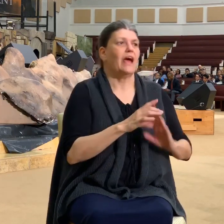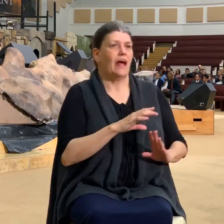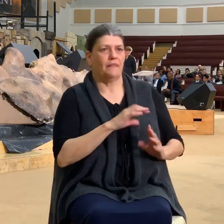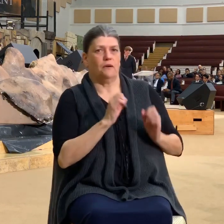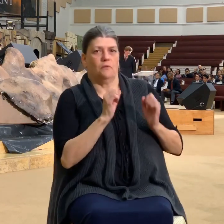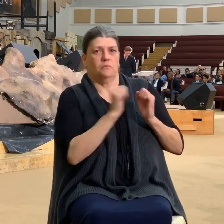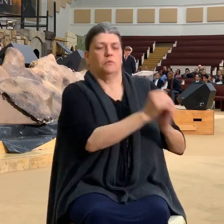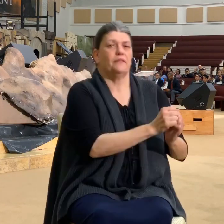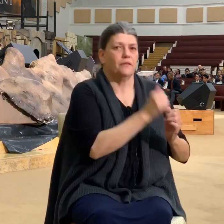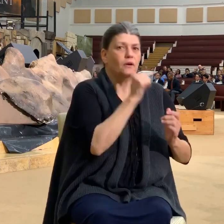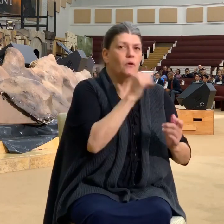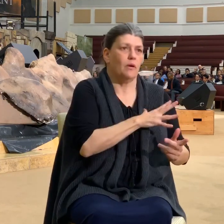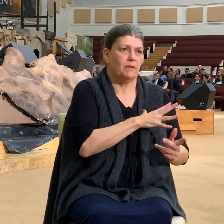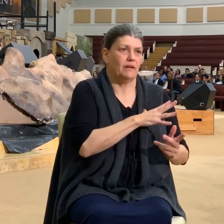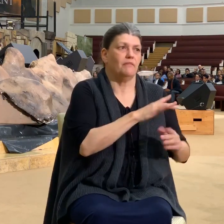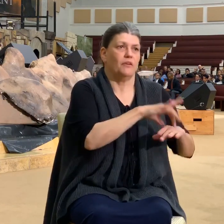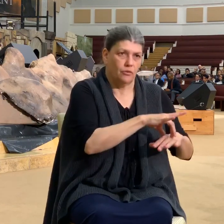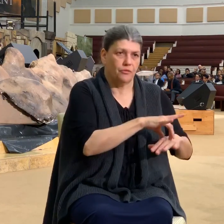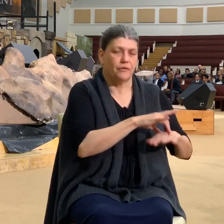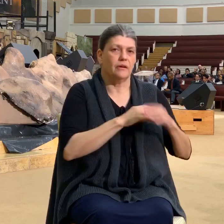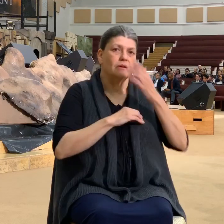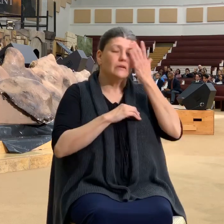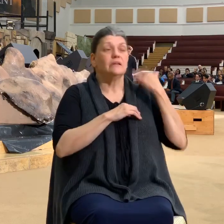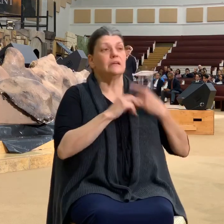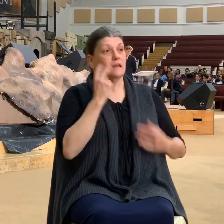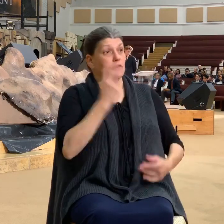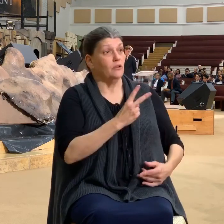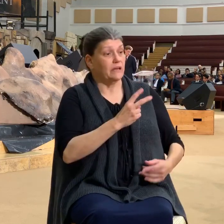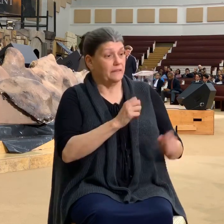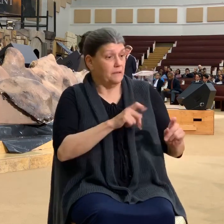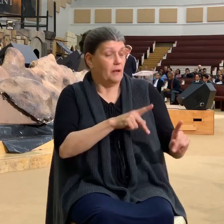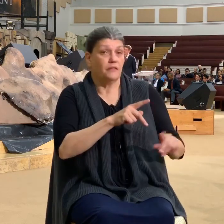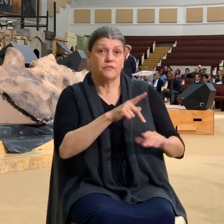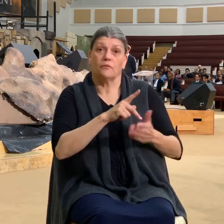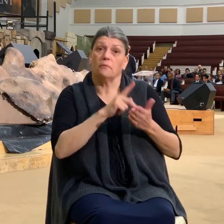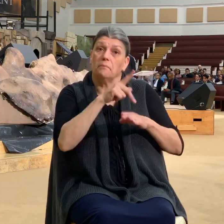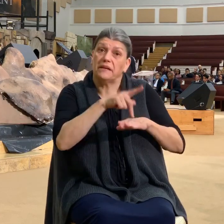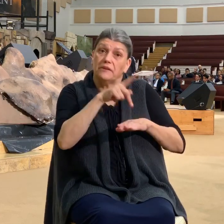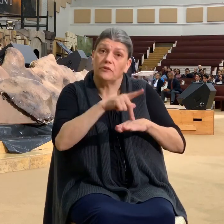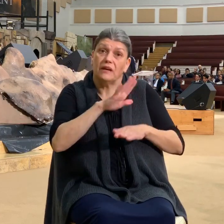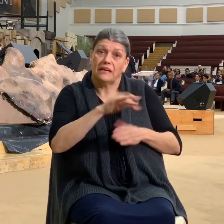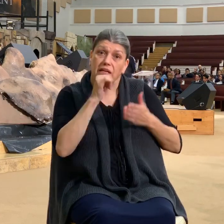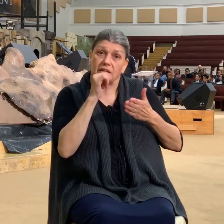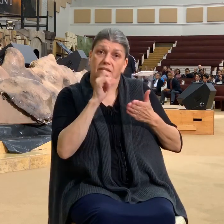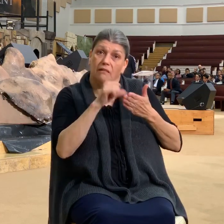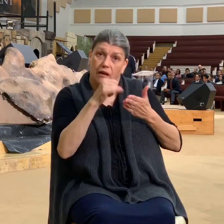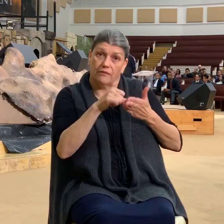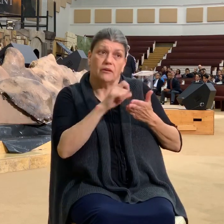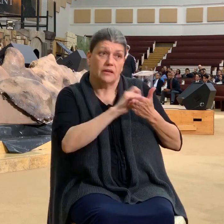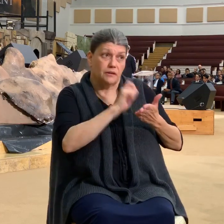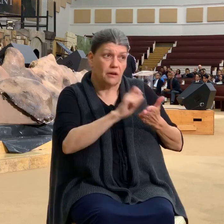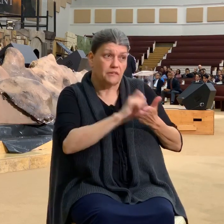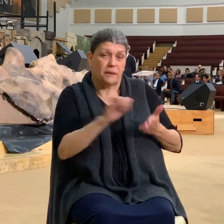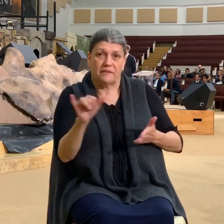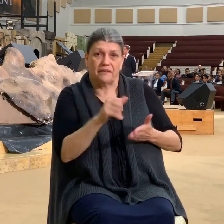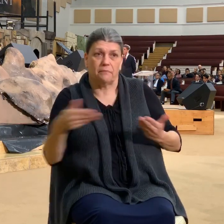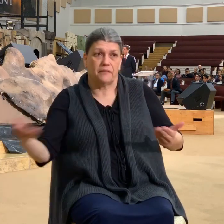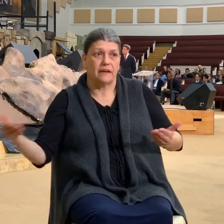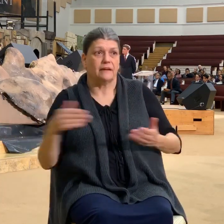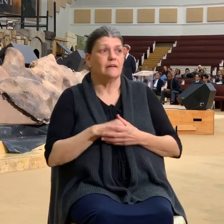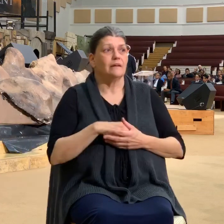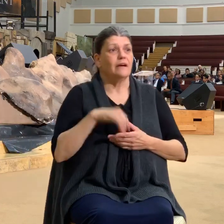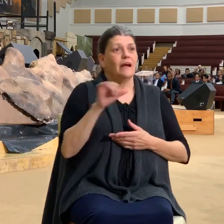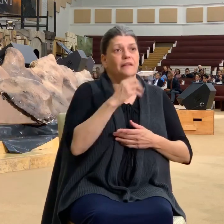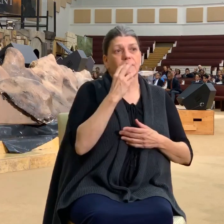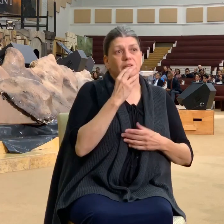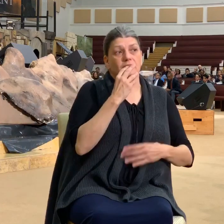if you look at the Apostle Peter's letter, he writes about the same thing and tracks right with Jude. And he